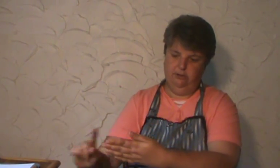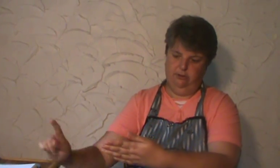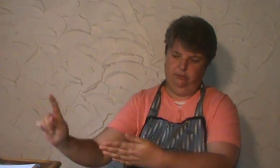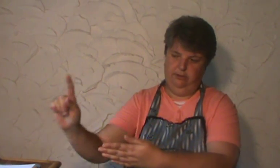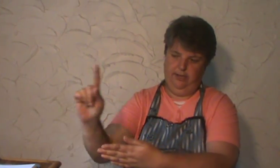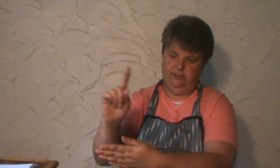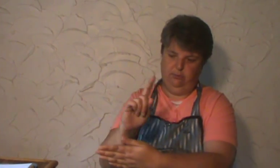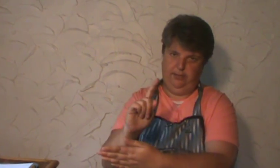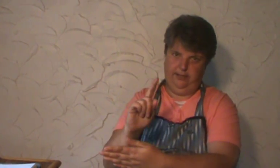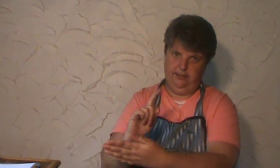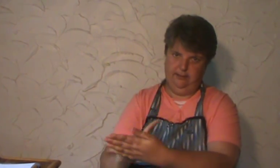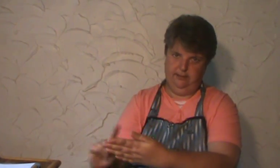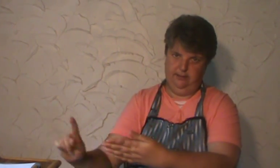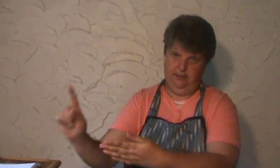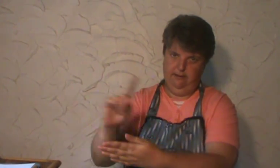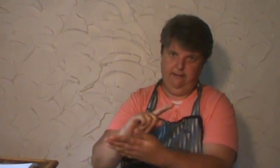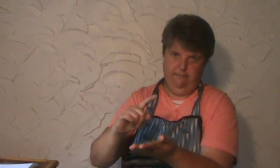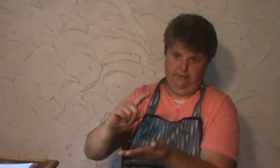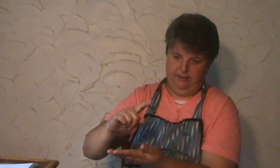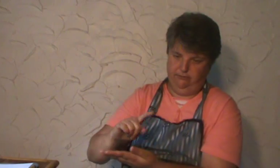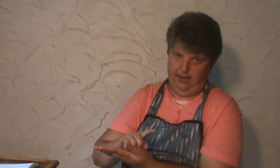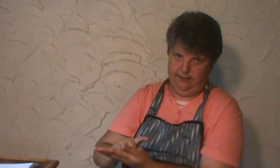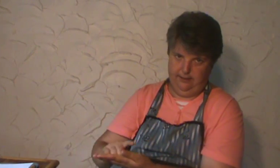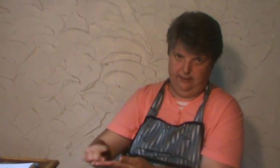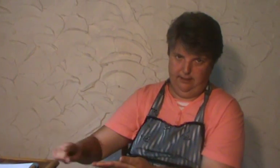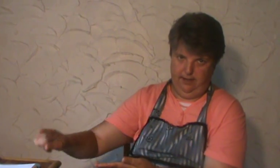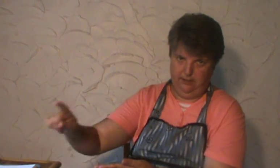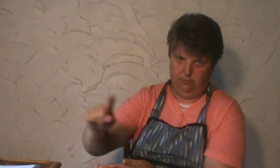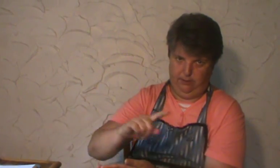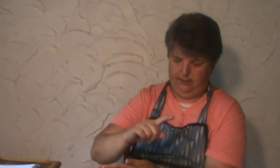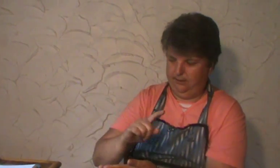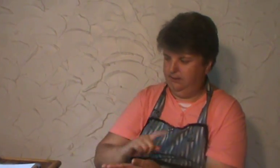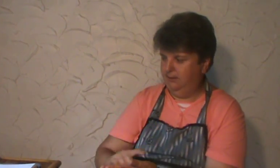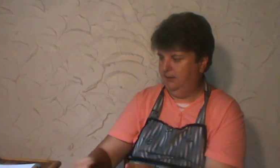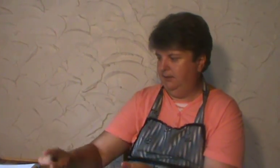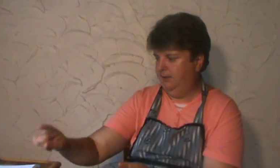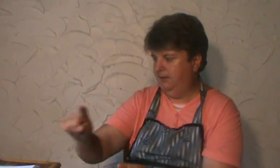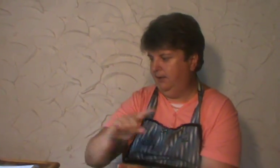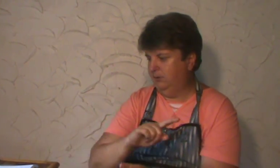So next week. But it's flattened. Next week. Next week.